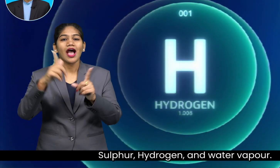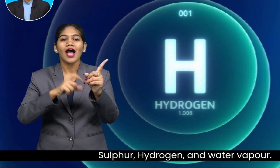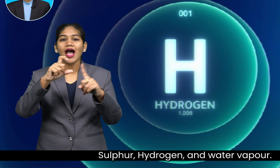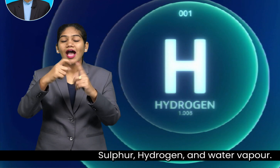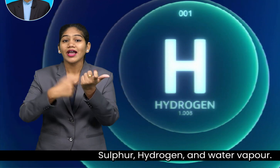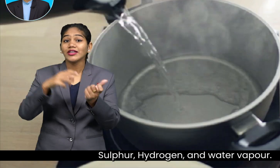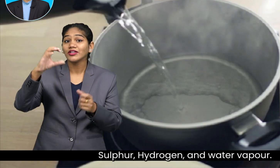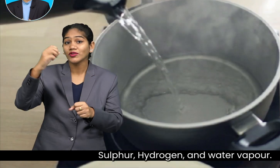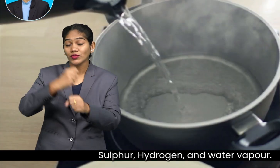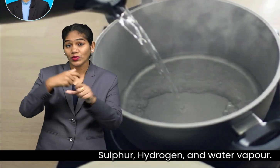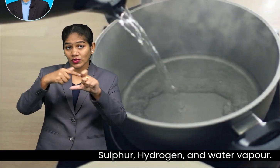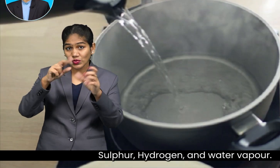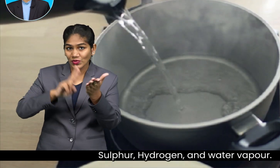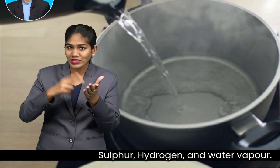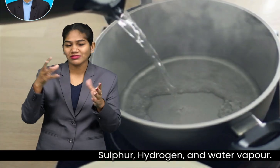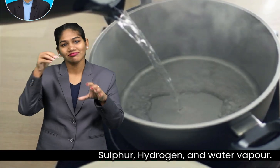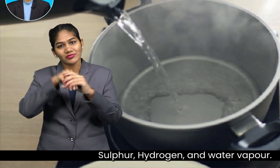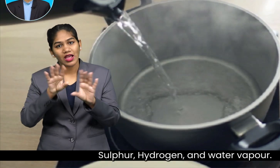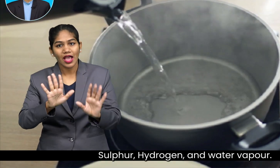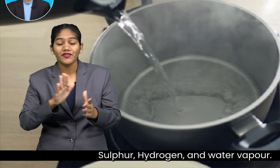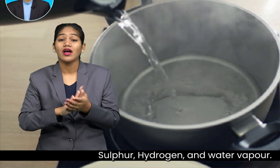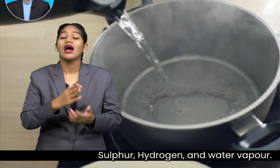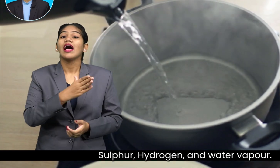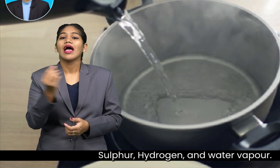hydrogen, and water vapor.